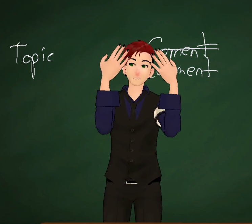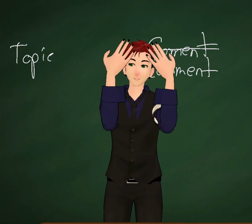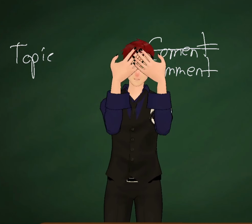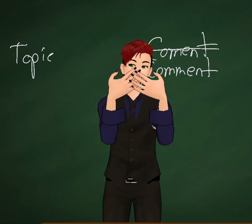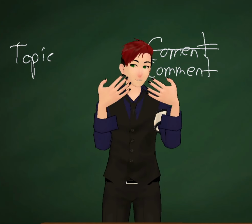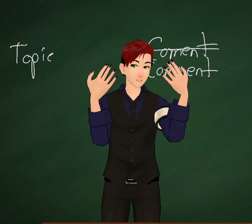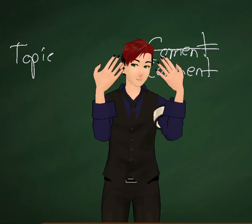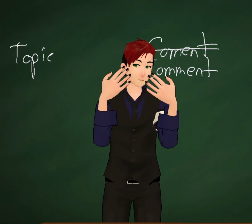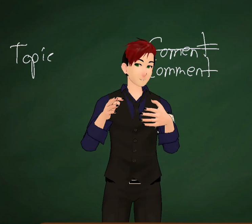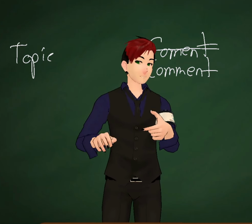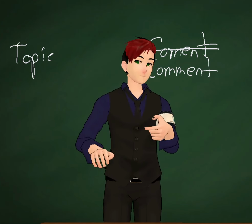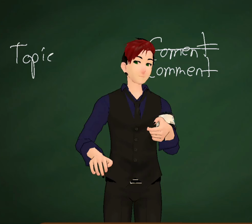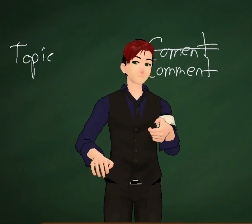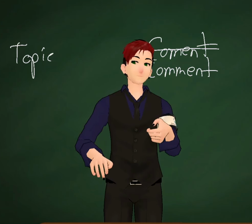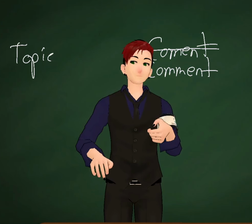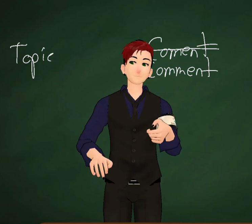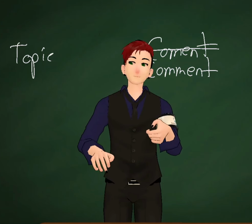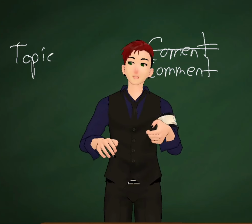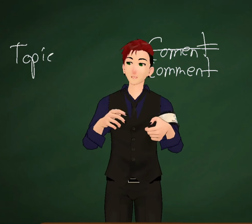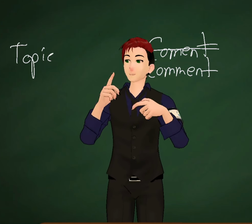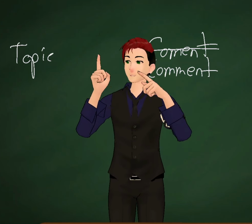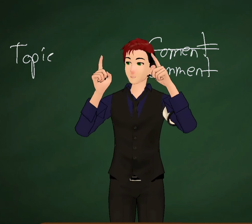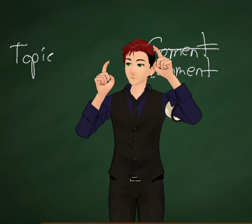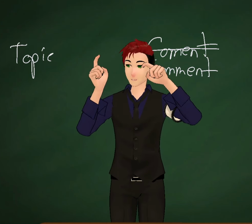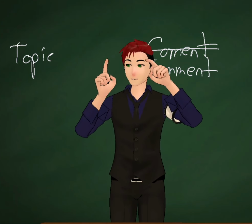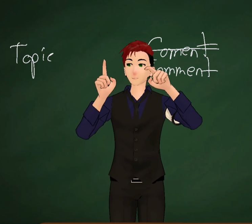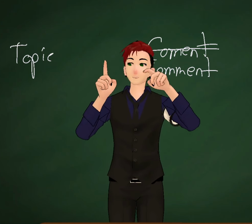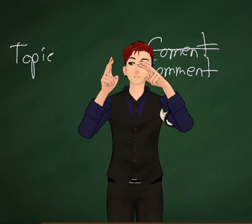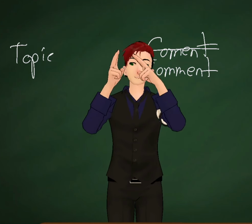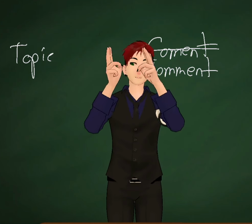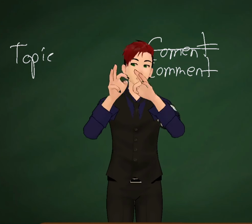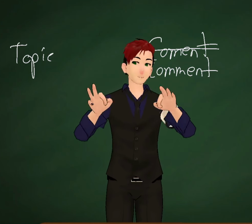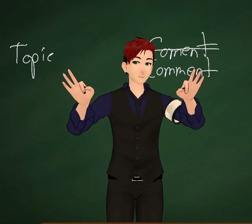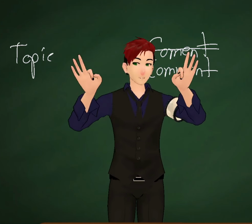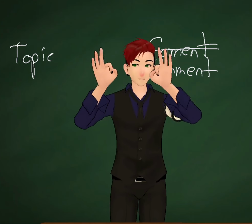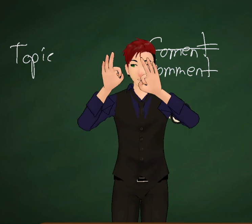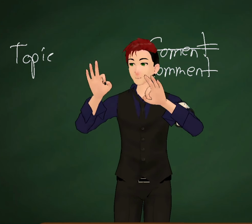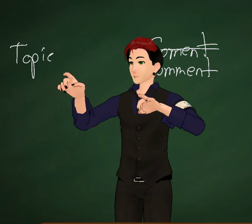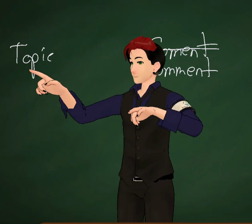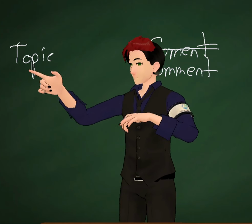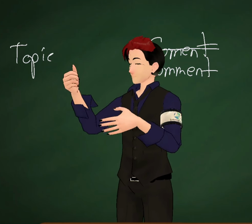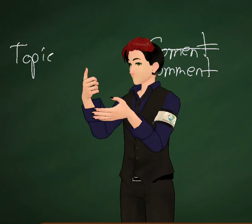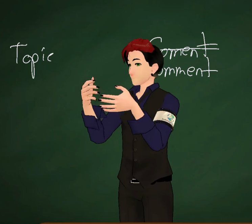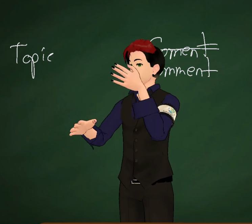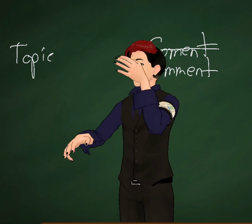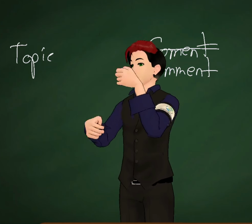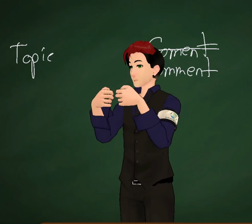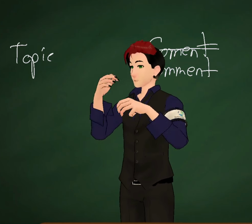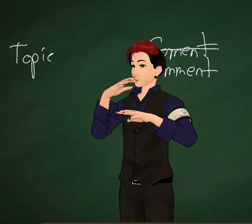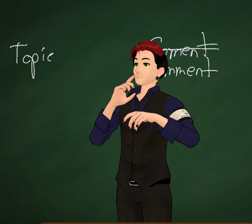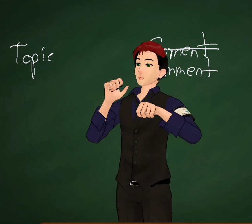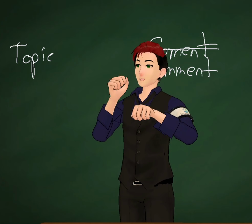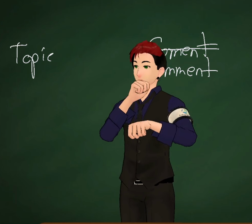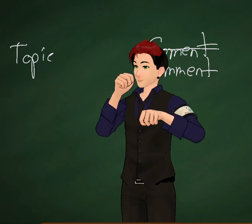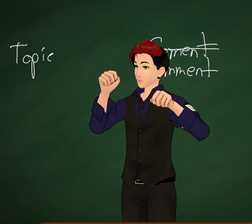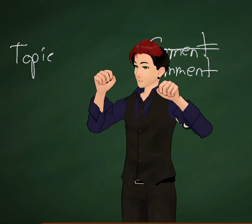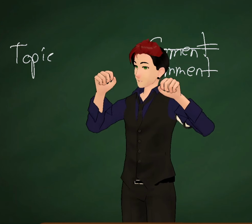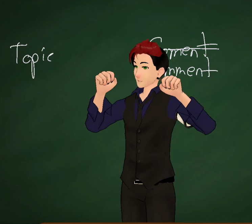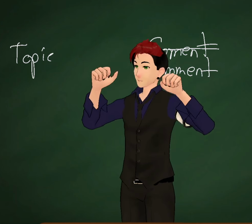so much in the face. So facial expressions are very important. I will be adding that on my actual